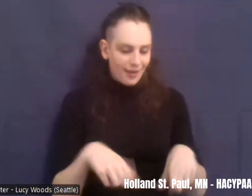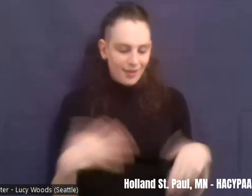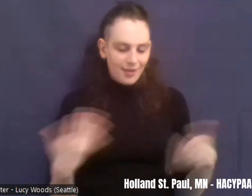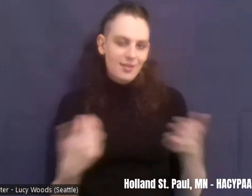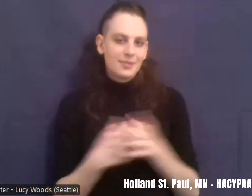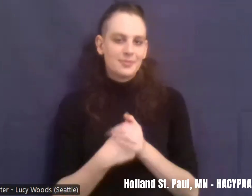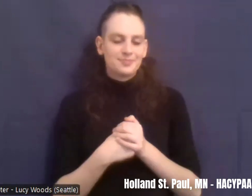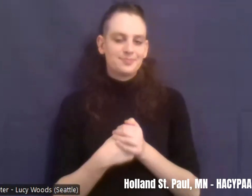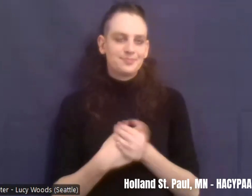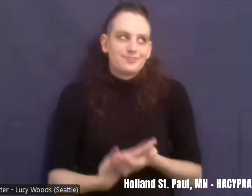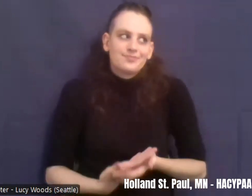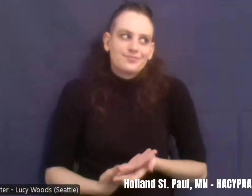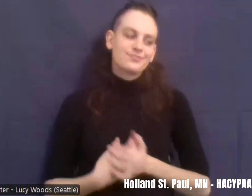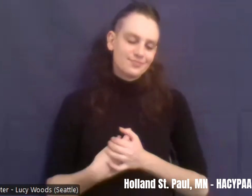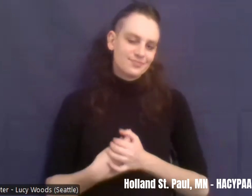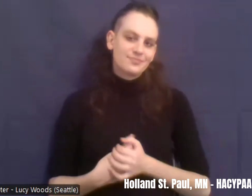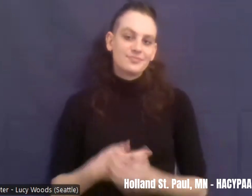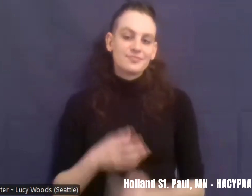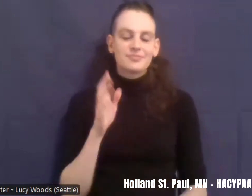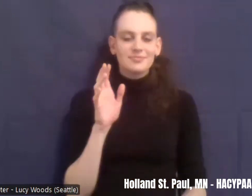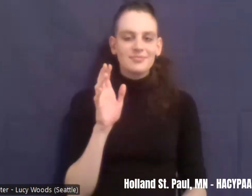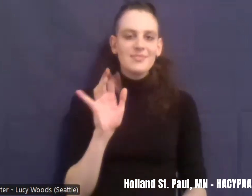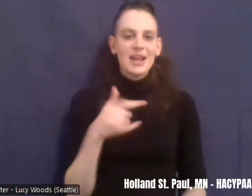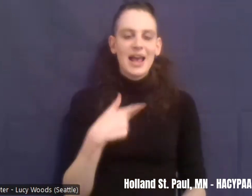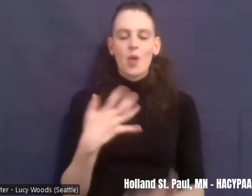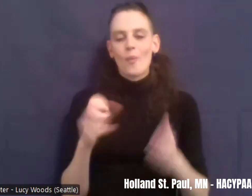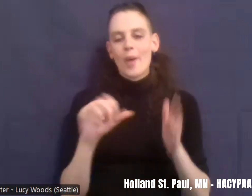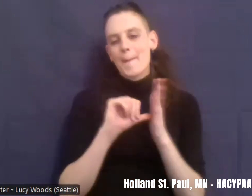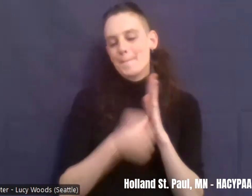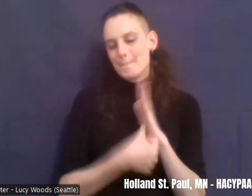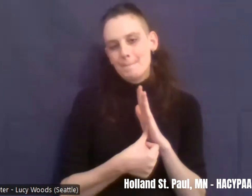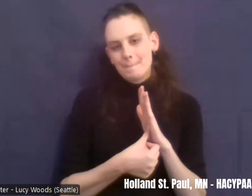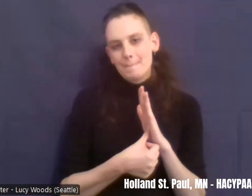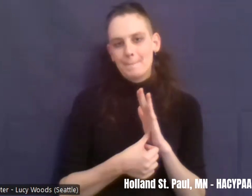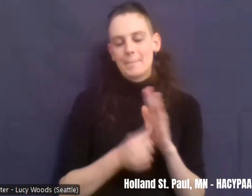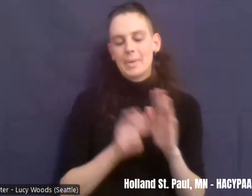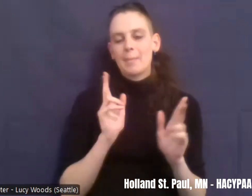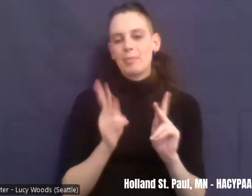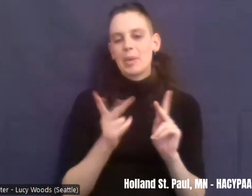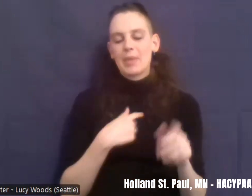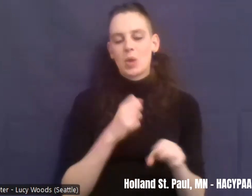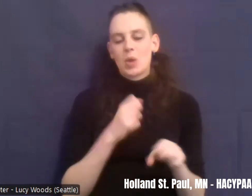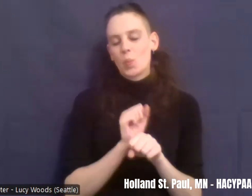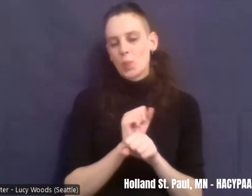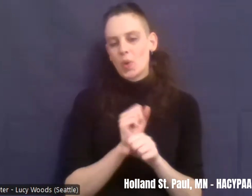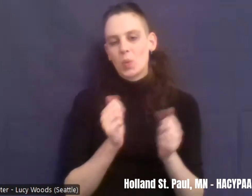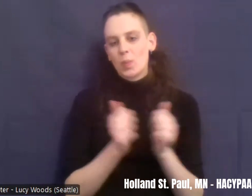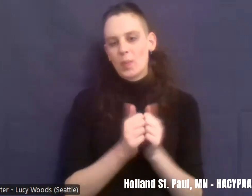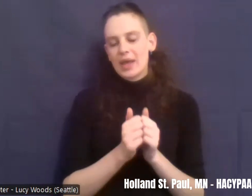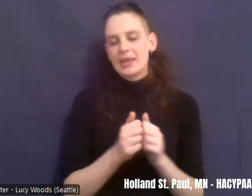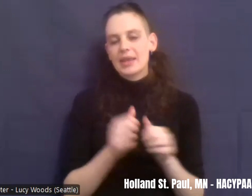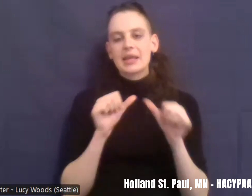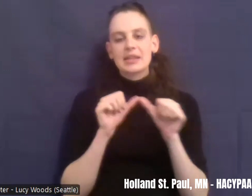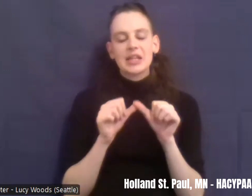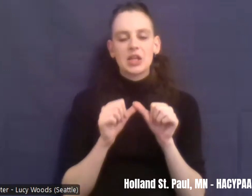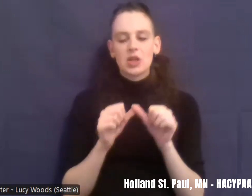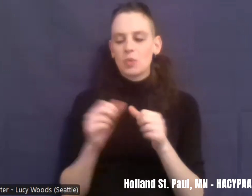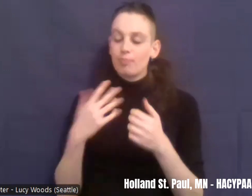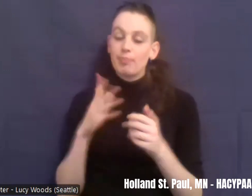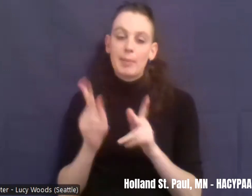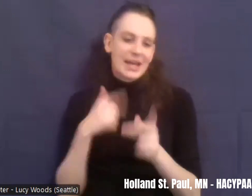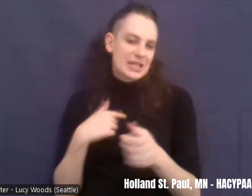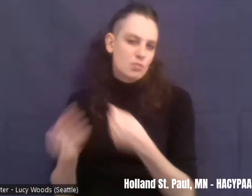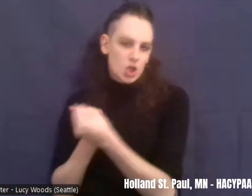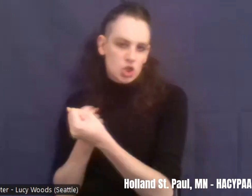like one of the things that like I really stress with like people I work with is that we continue to have like an open idea of like a